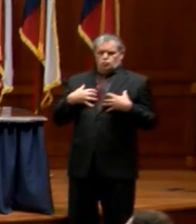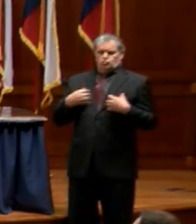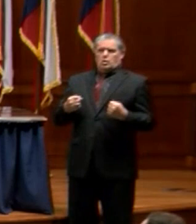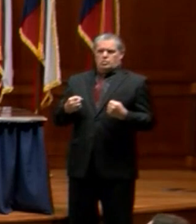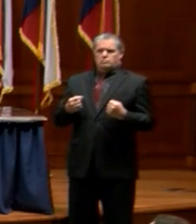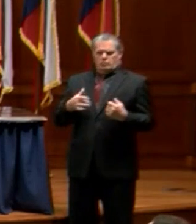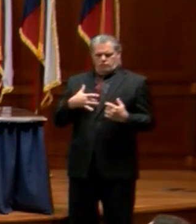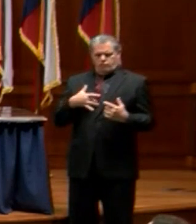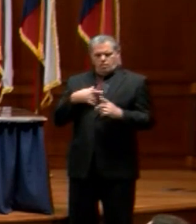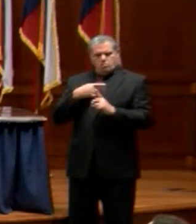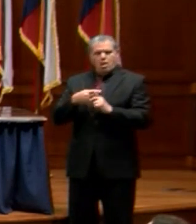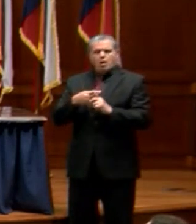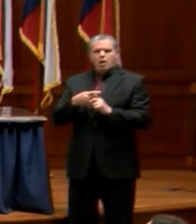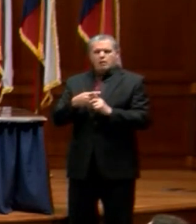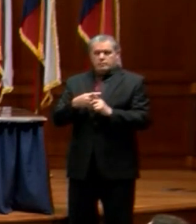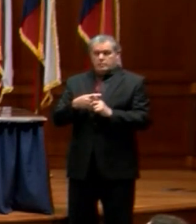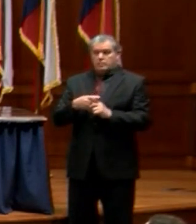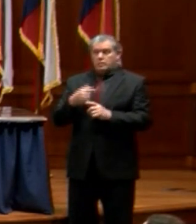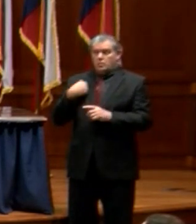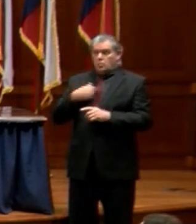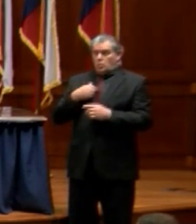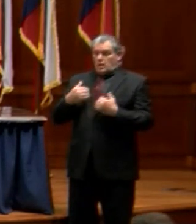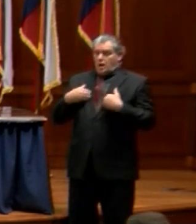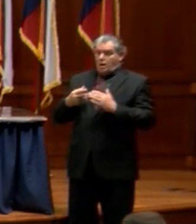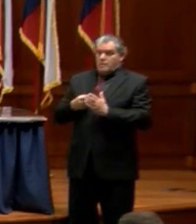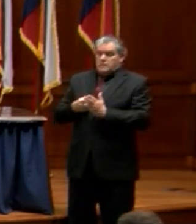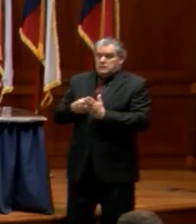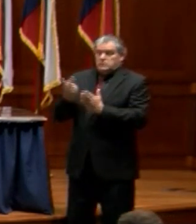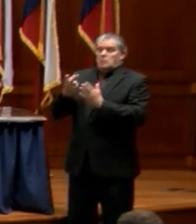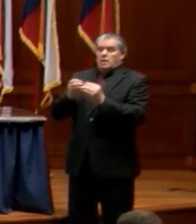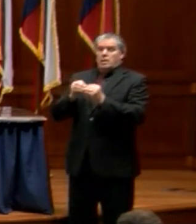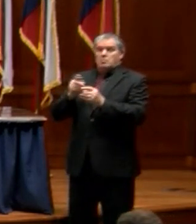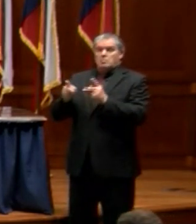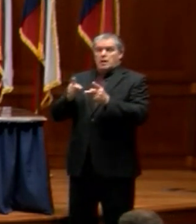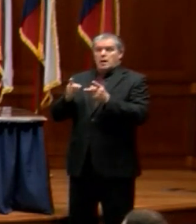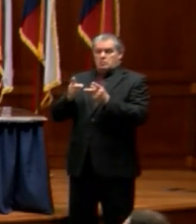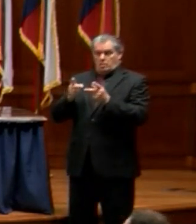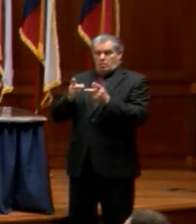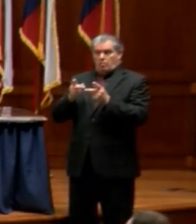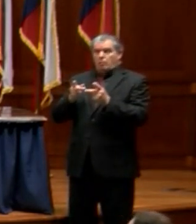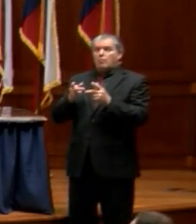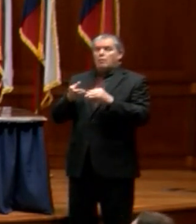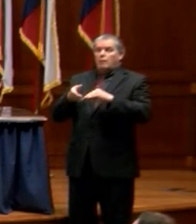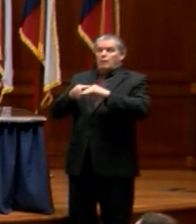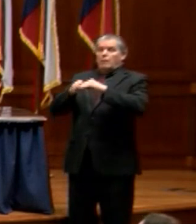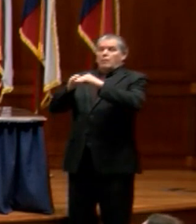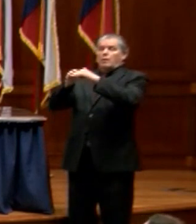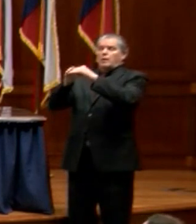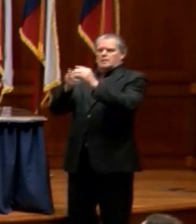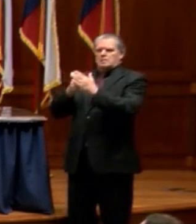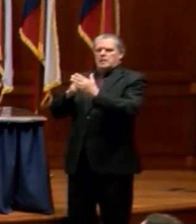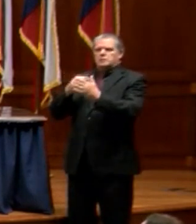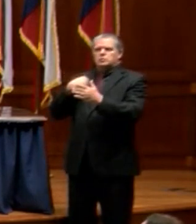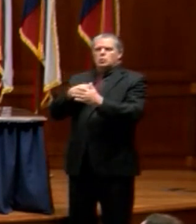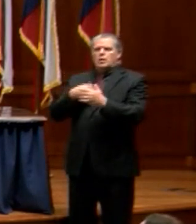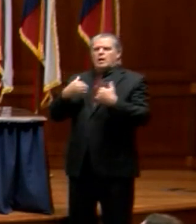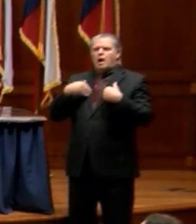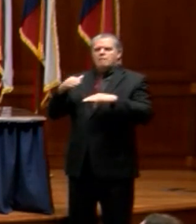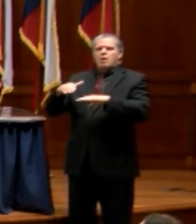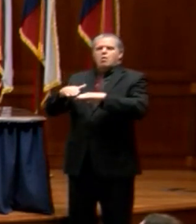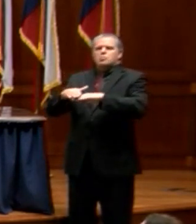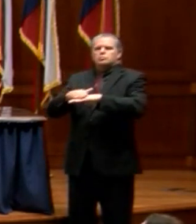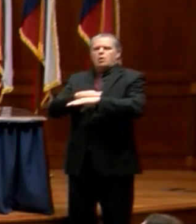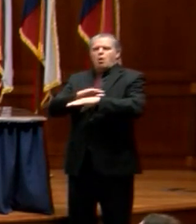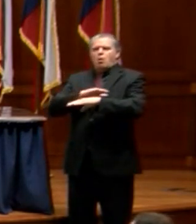those doubling numbers that we talked about are valid and do reflect a slowing of the rate at which it is spreading in